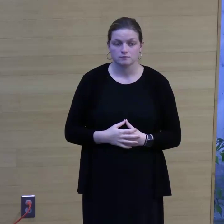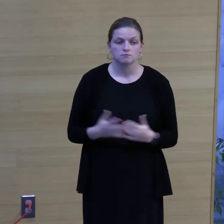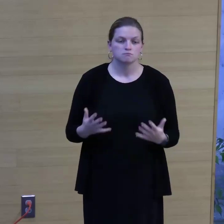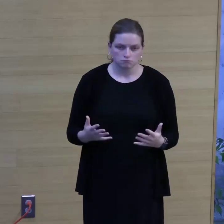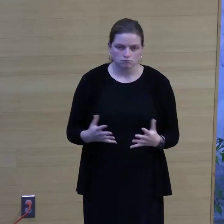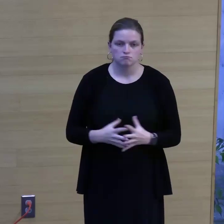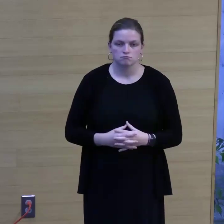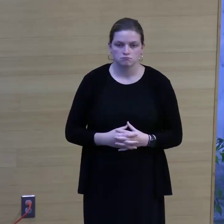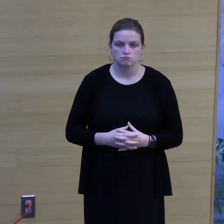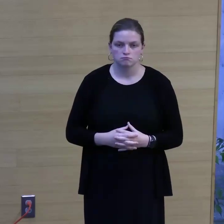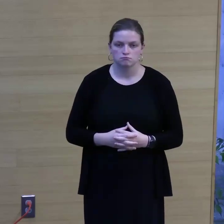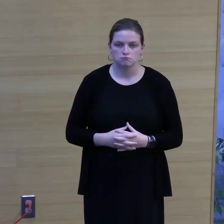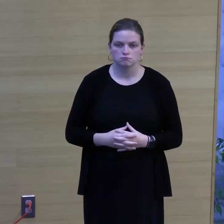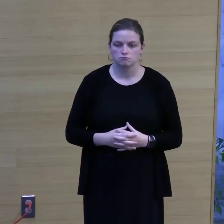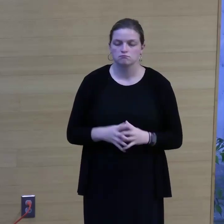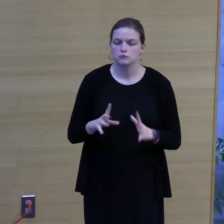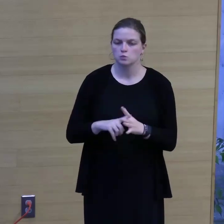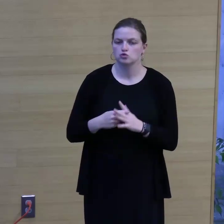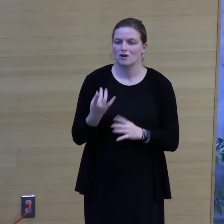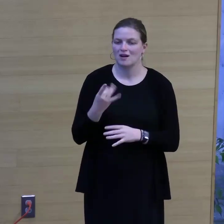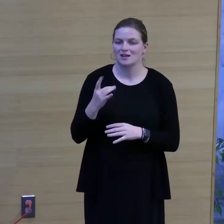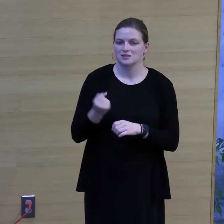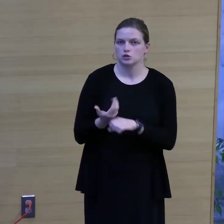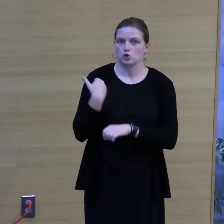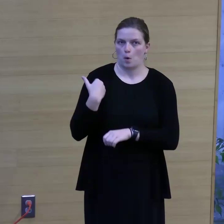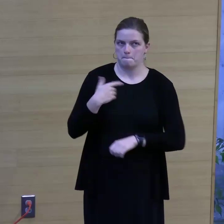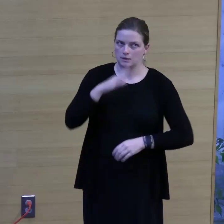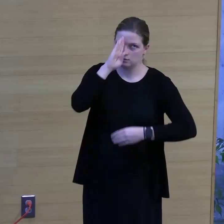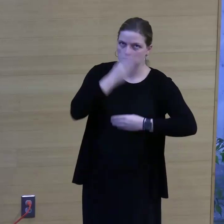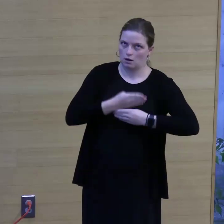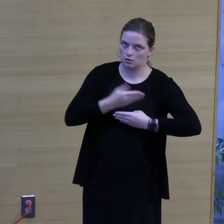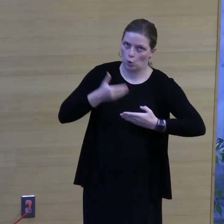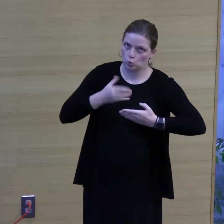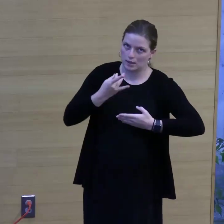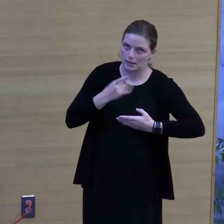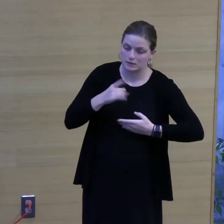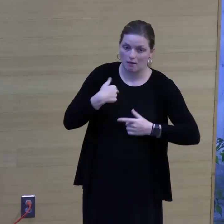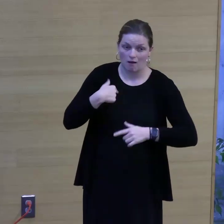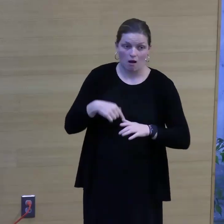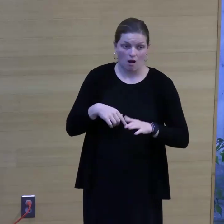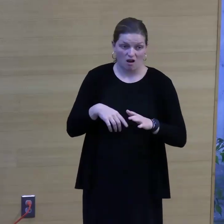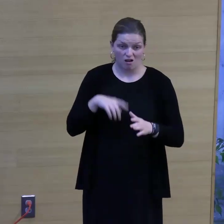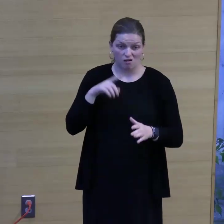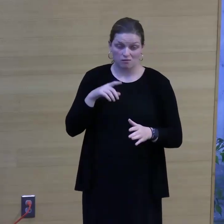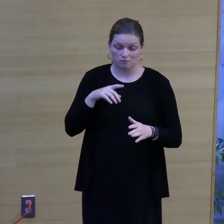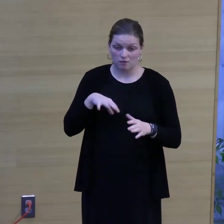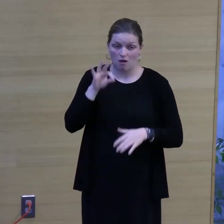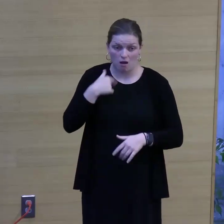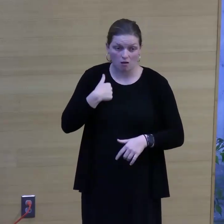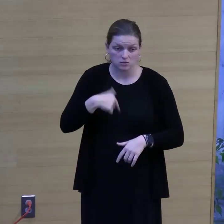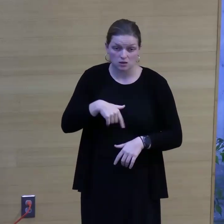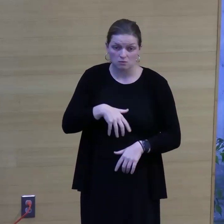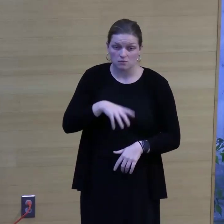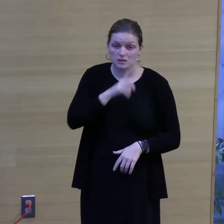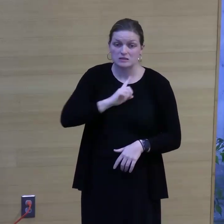going to start with 18 years ago. My son is almost 18. I found out I was going to be a mom, and I knew I was going to be a